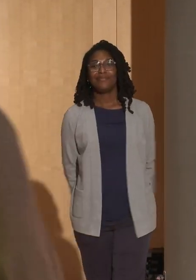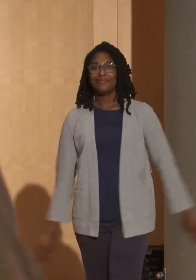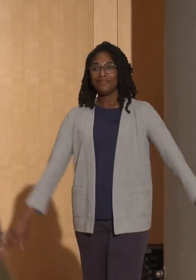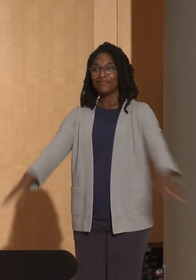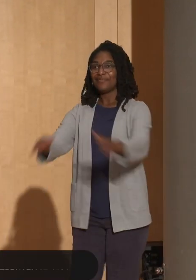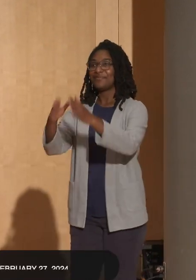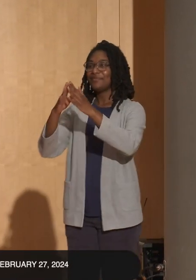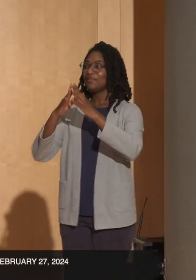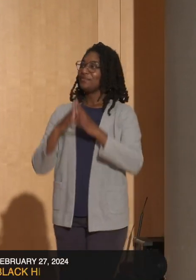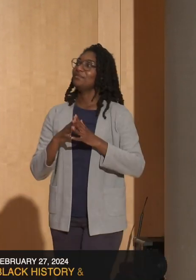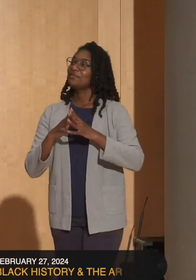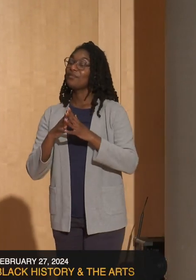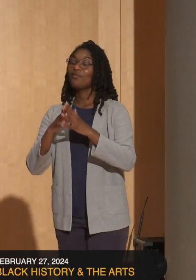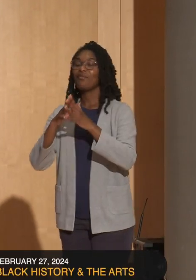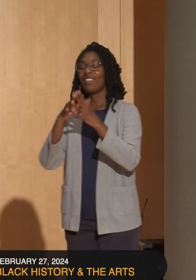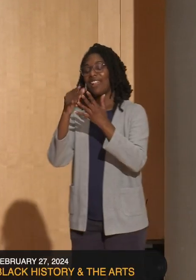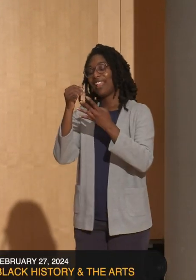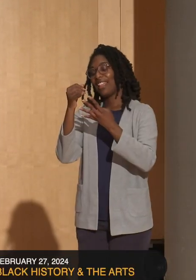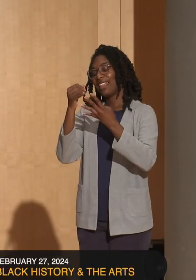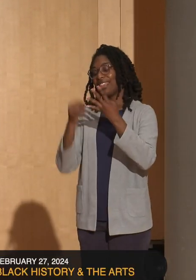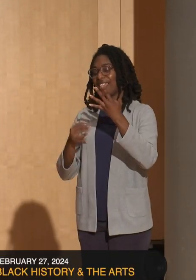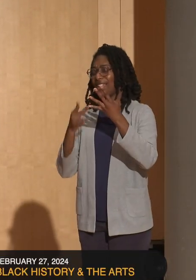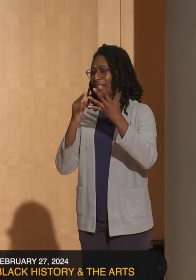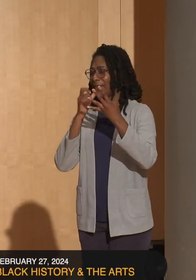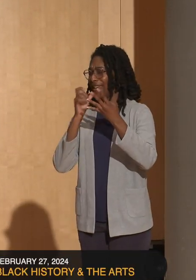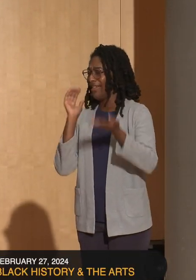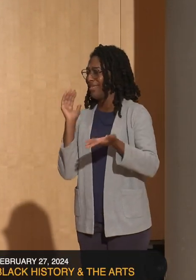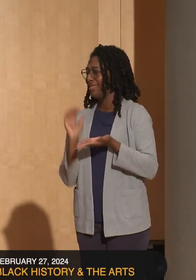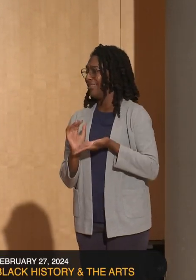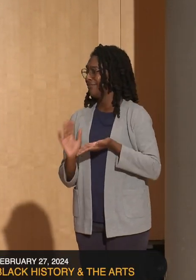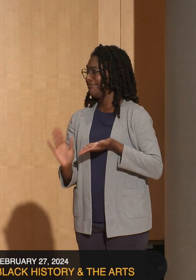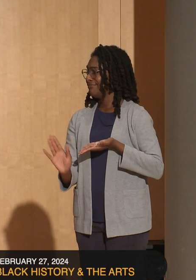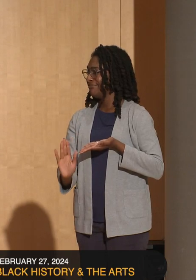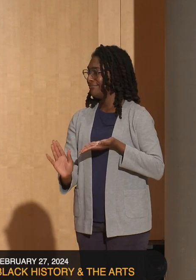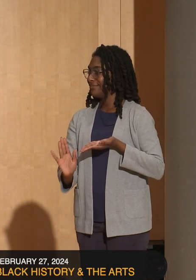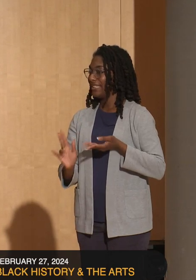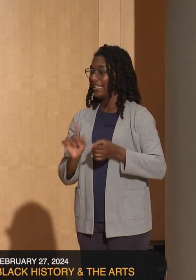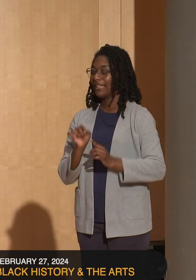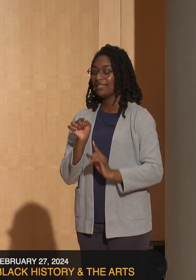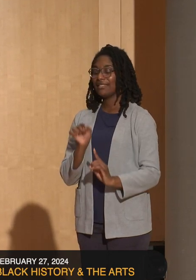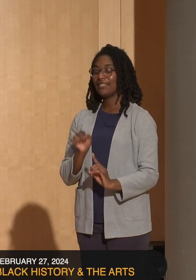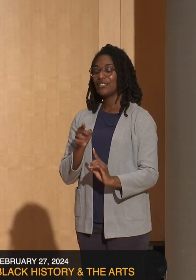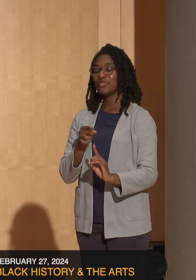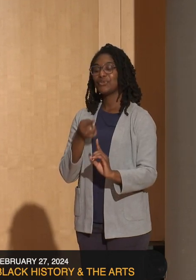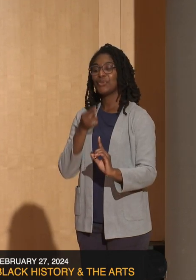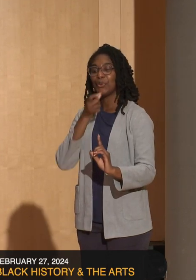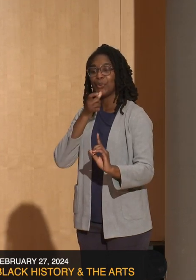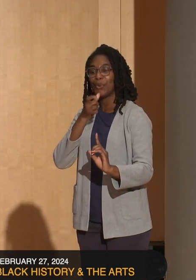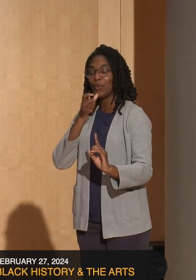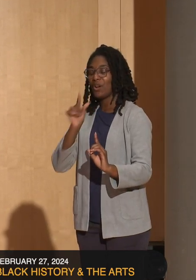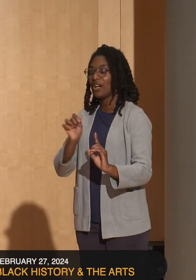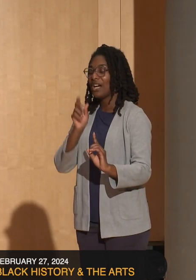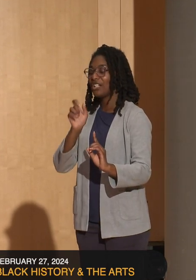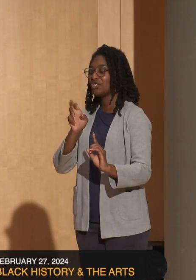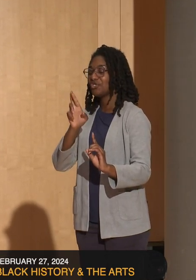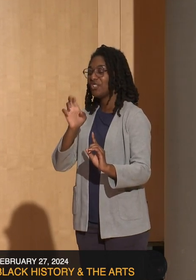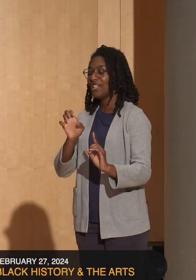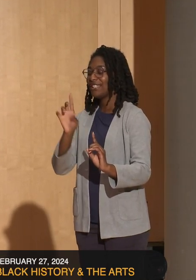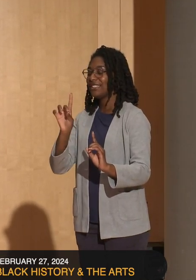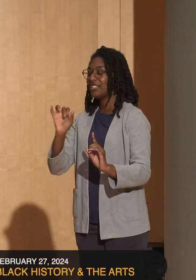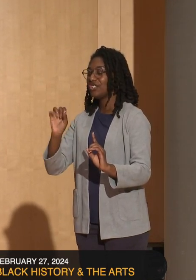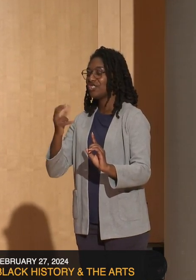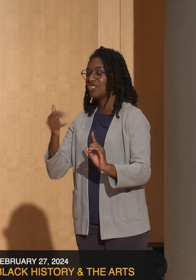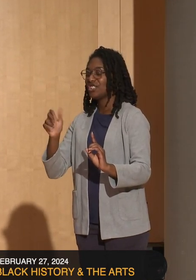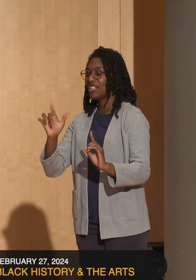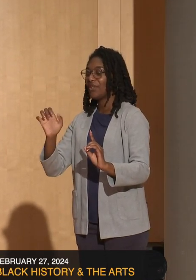Thank you. And last, but certainly not least, this is 2, Mr. Andre DeShields, on behalf of